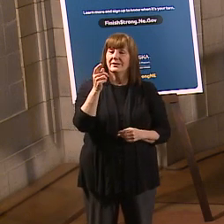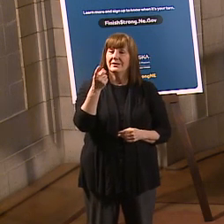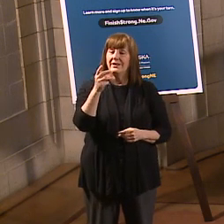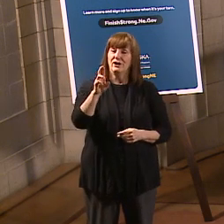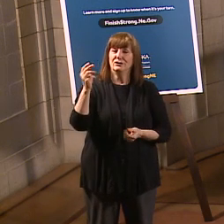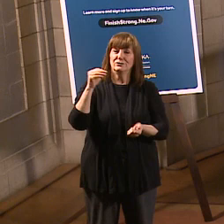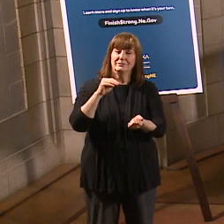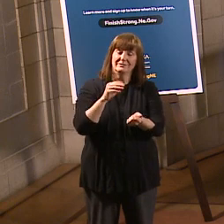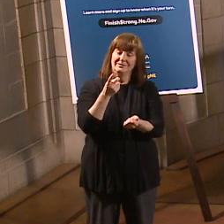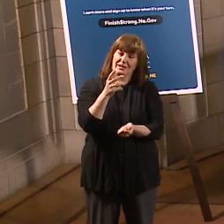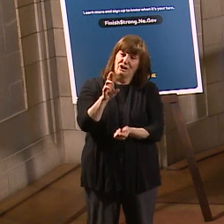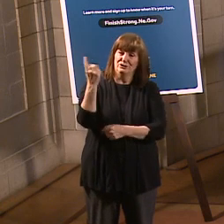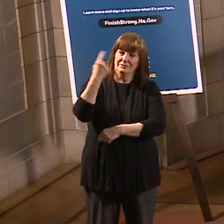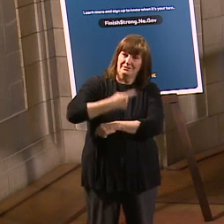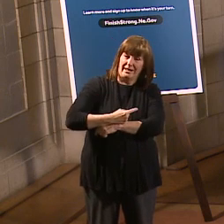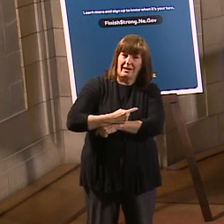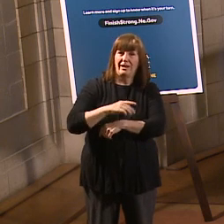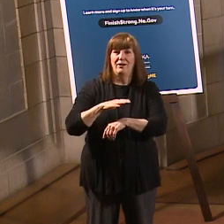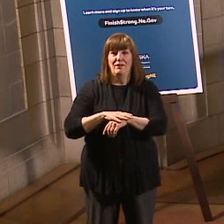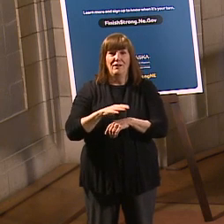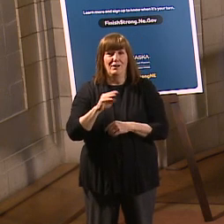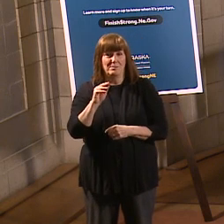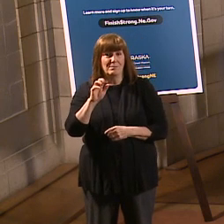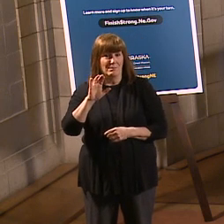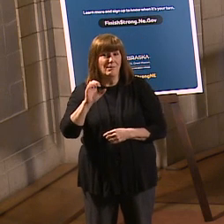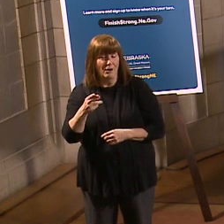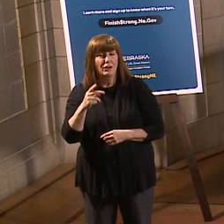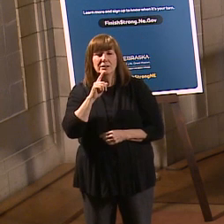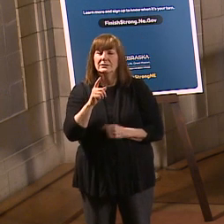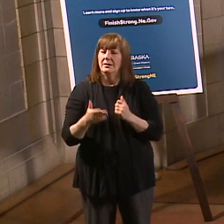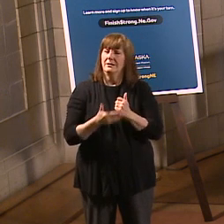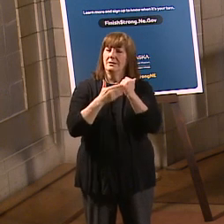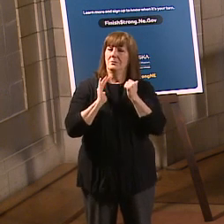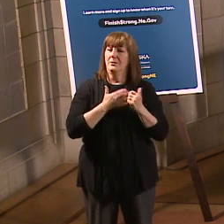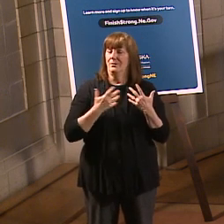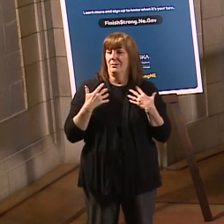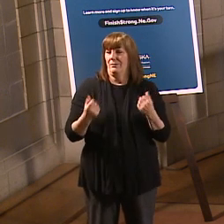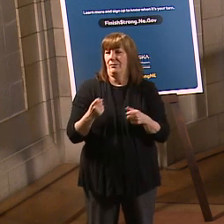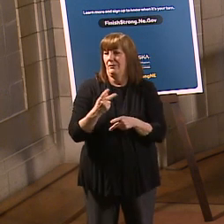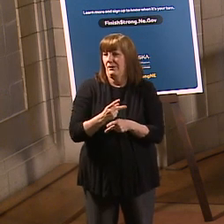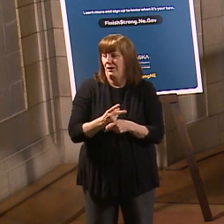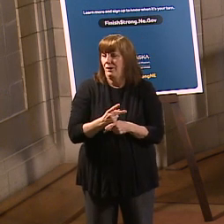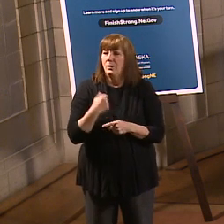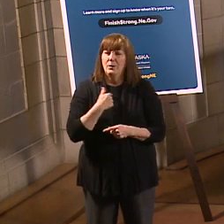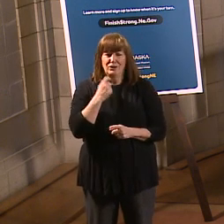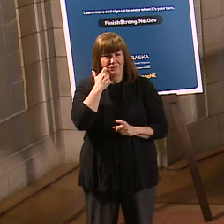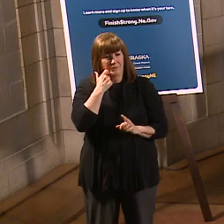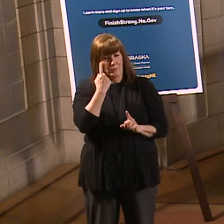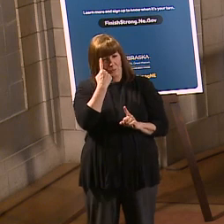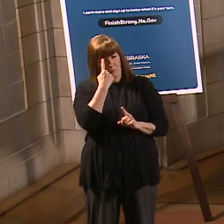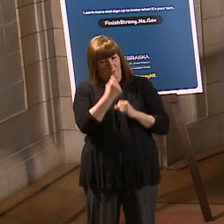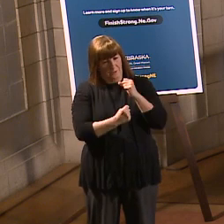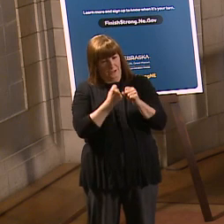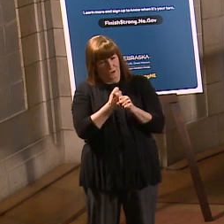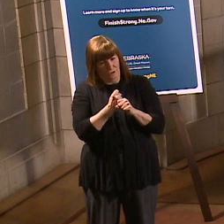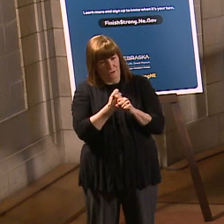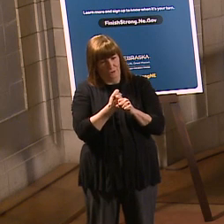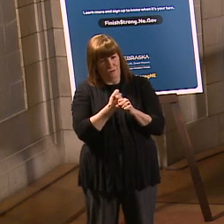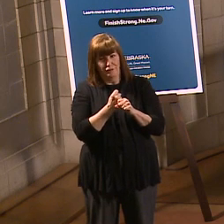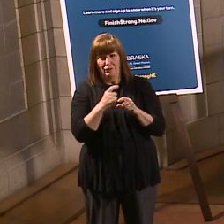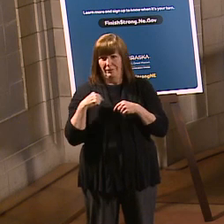30th, 2021, is especially meaningful for our healthcare community as we just recently hit the one-year mark in our fight against